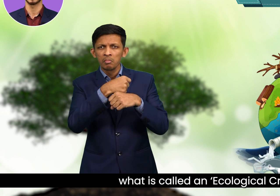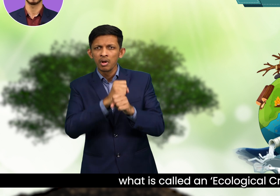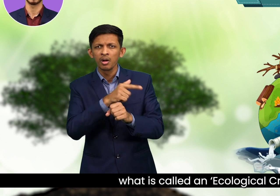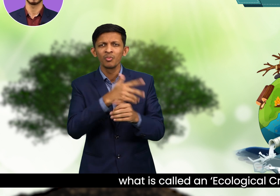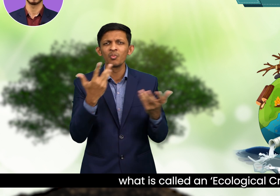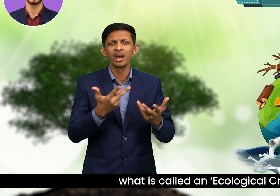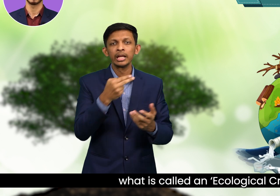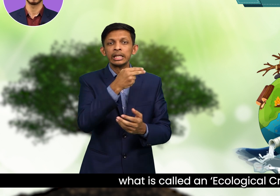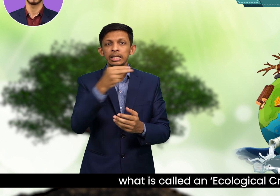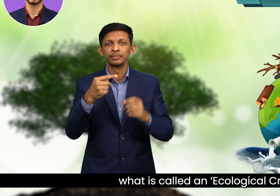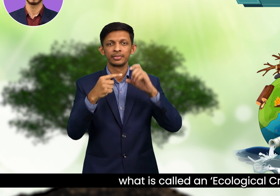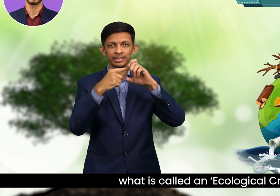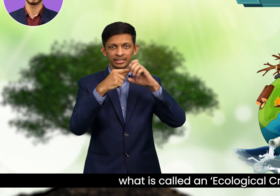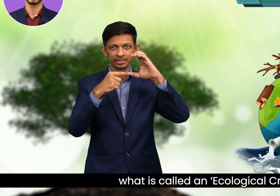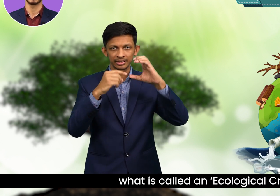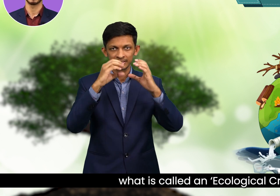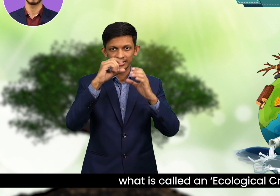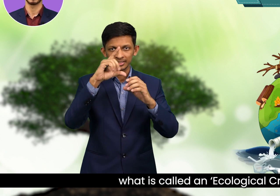crisis.